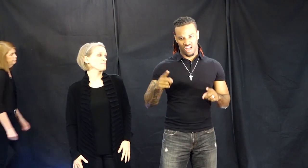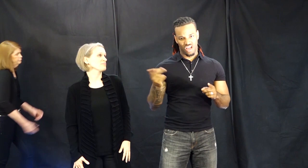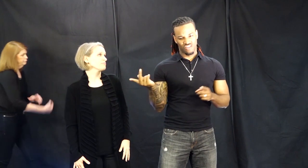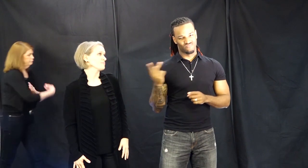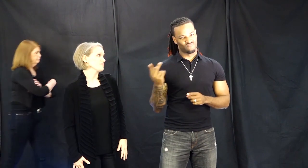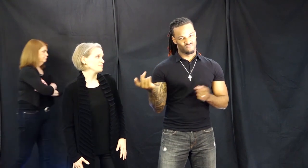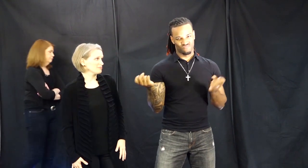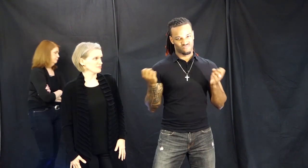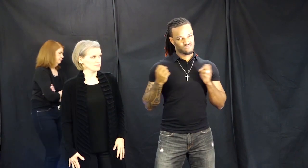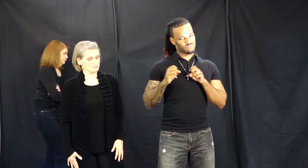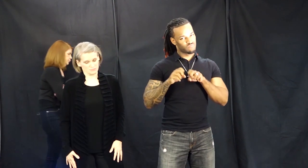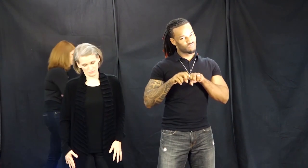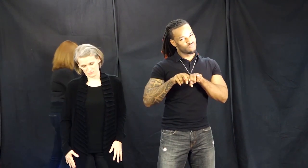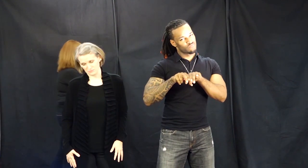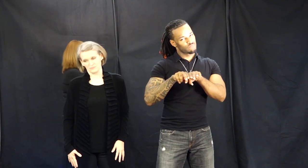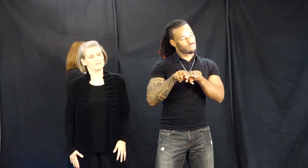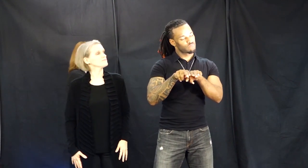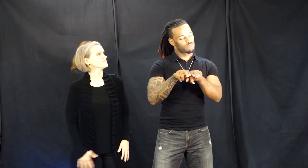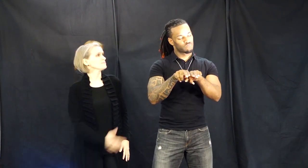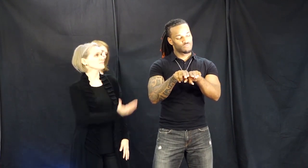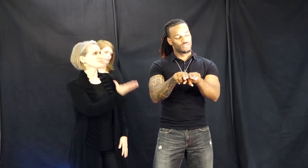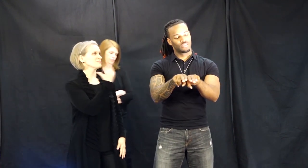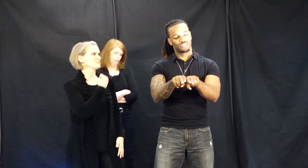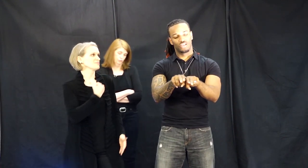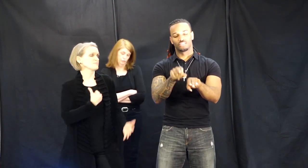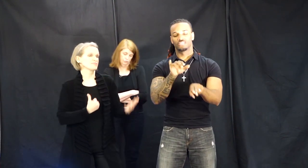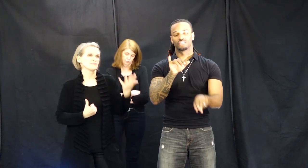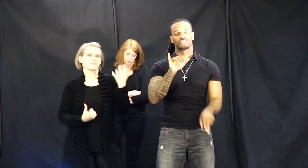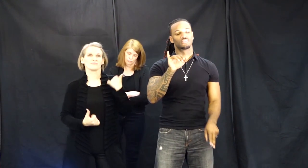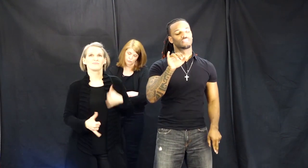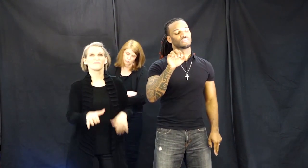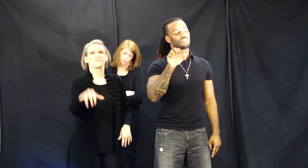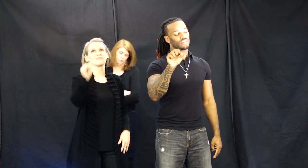on mine, I do not say no. Yes.